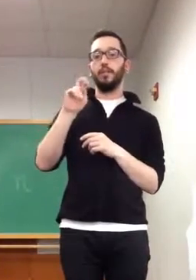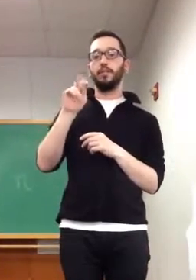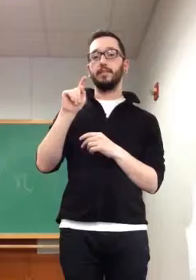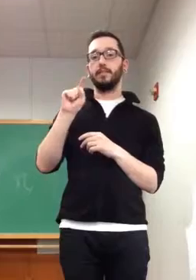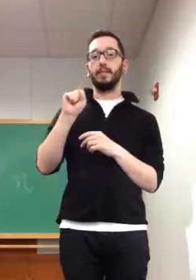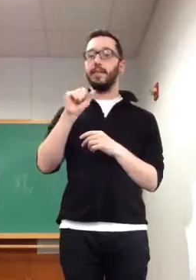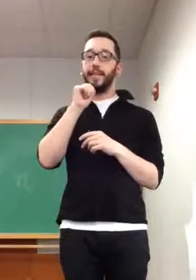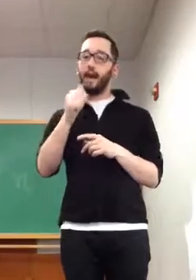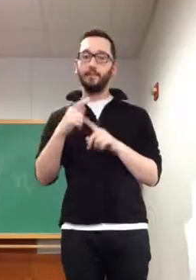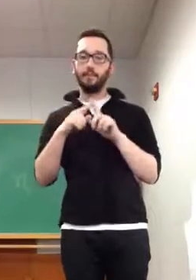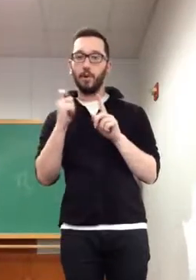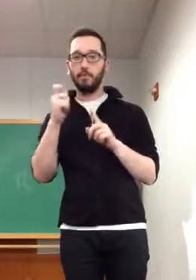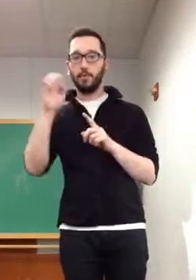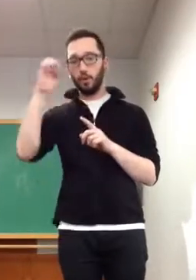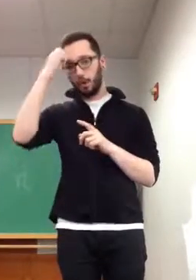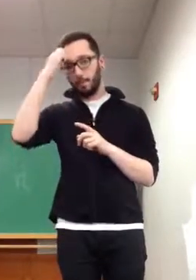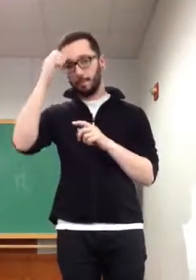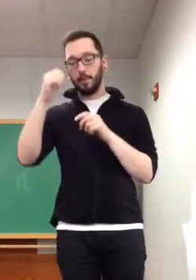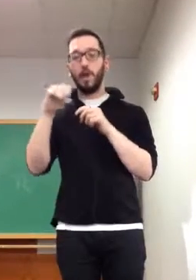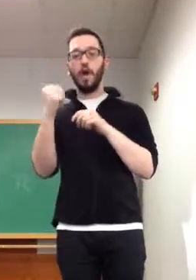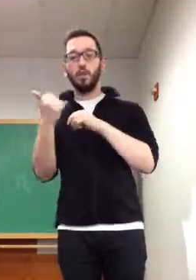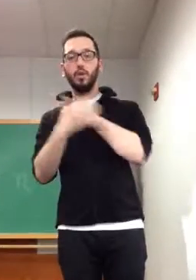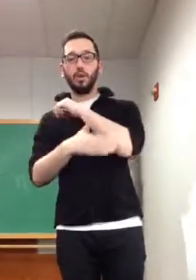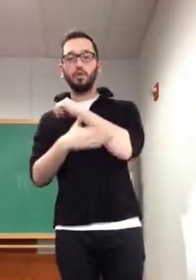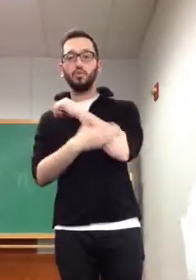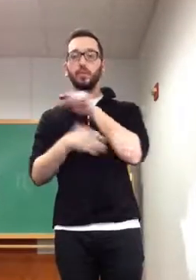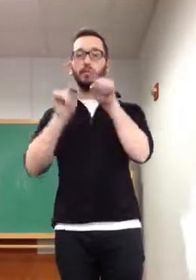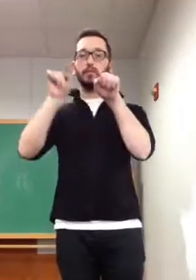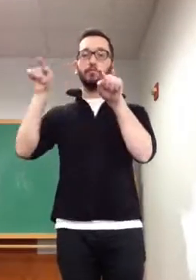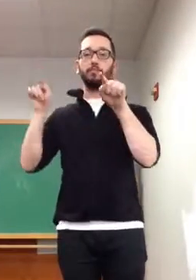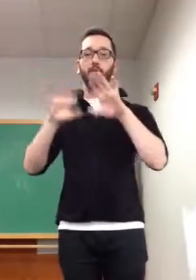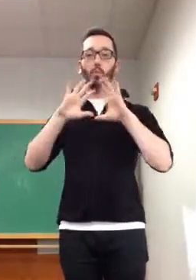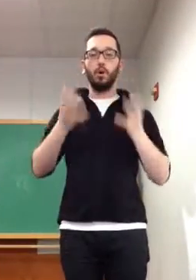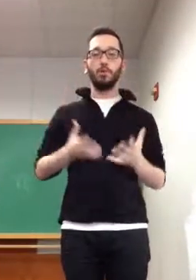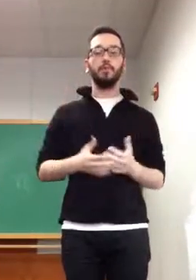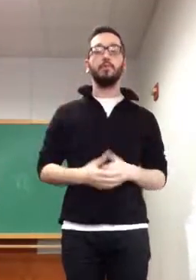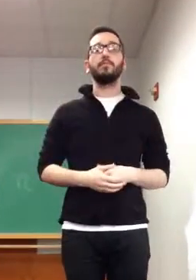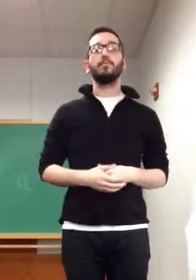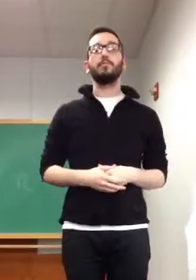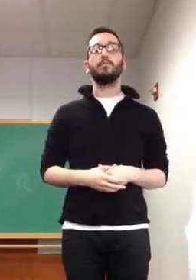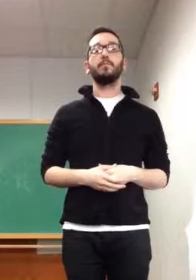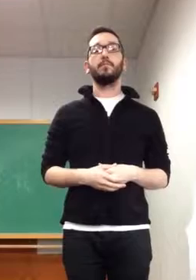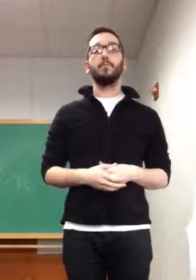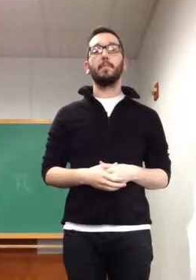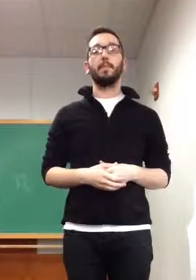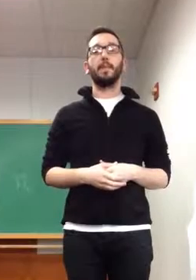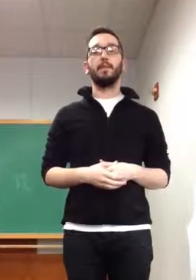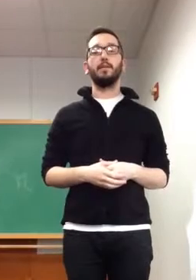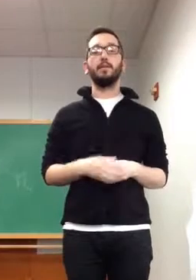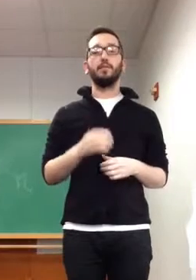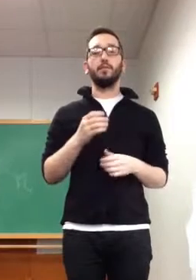And the result of this educationally was that in the school systems,